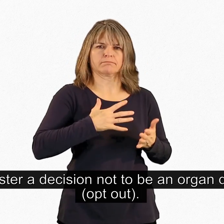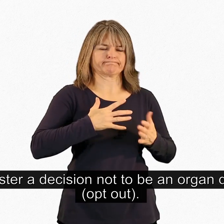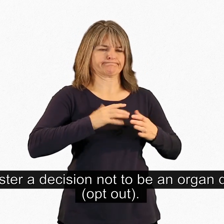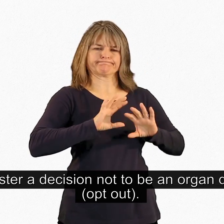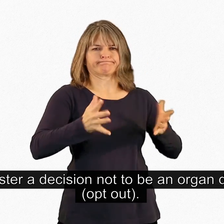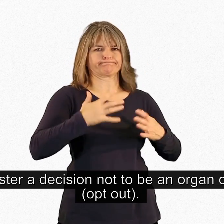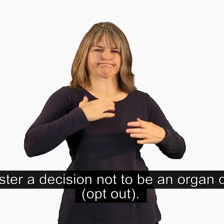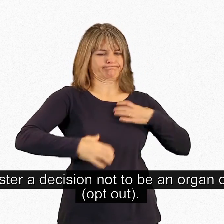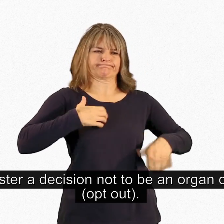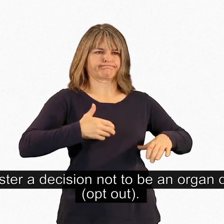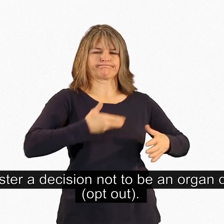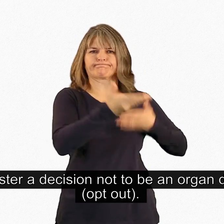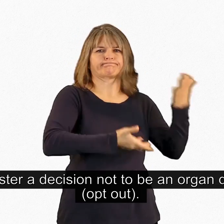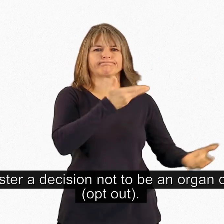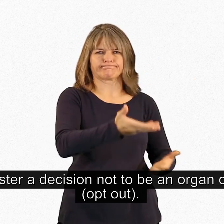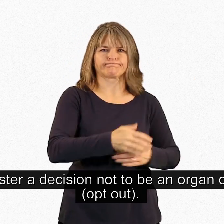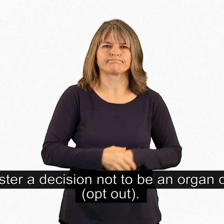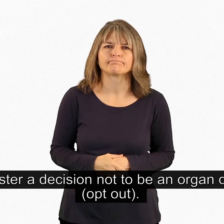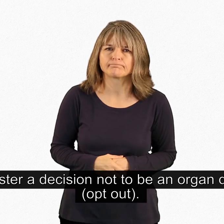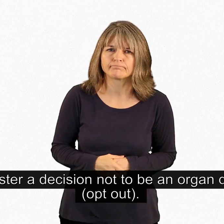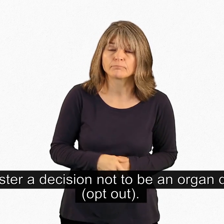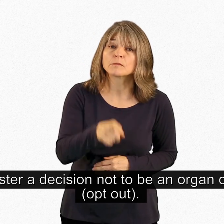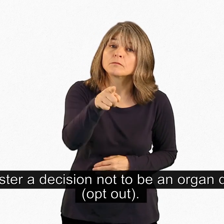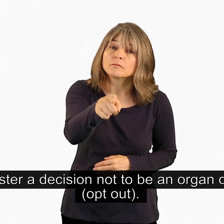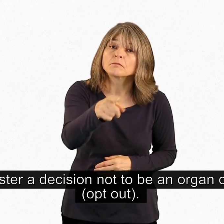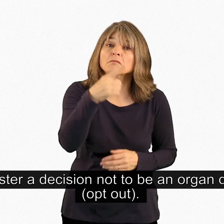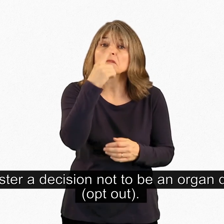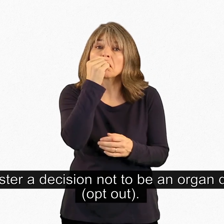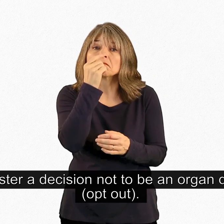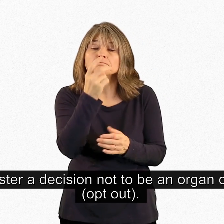Register a decision not to be an organ donor, opt-out